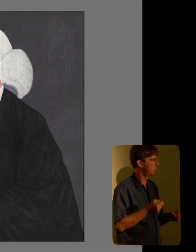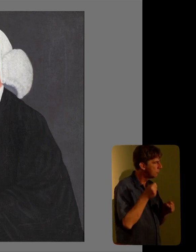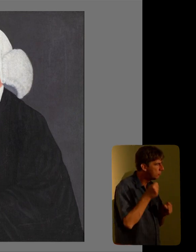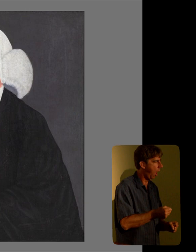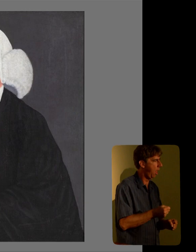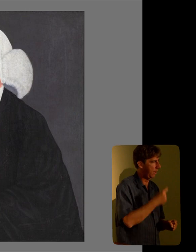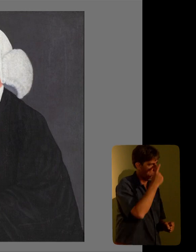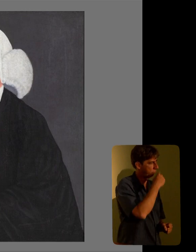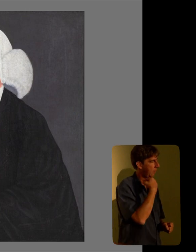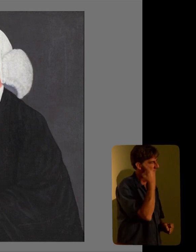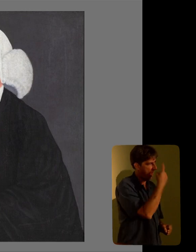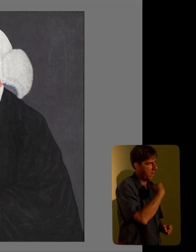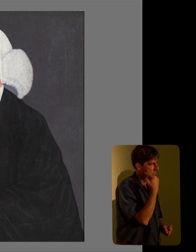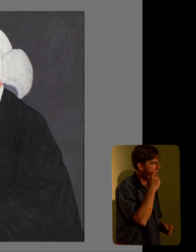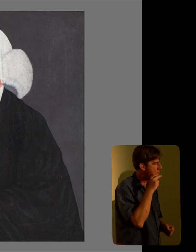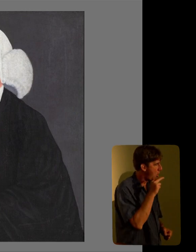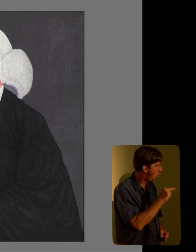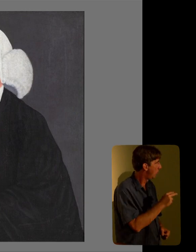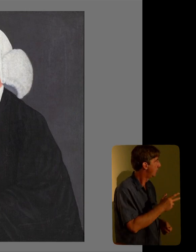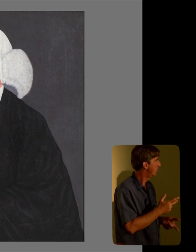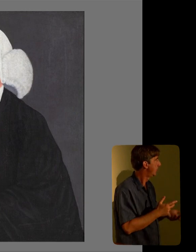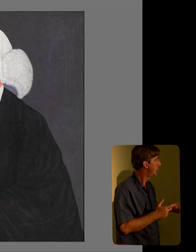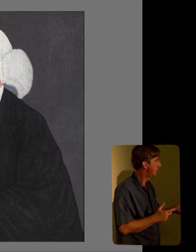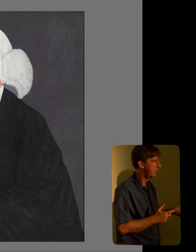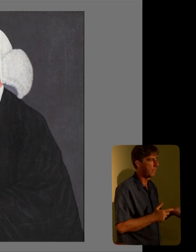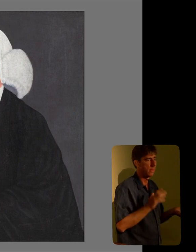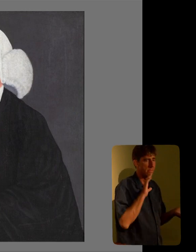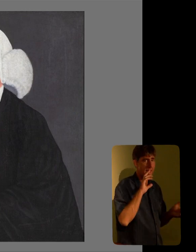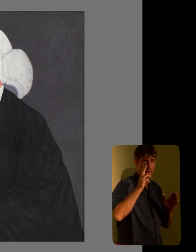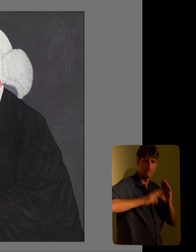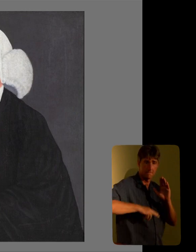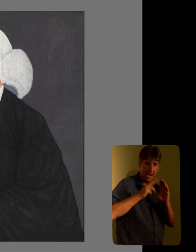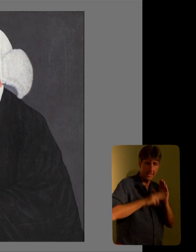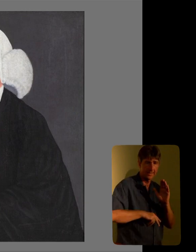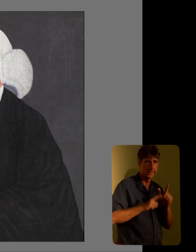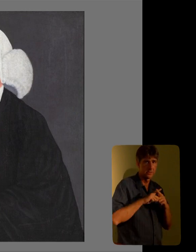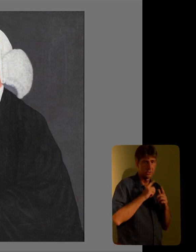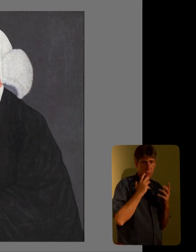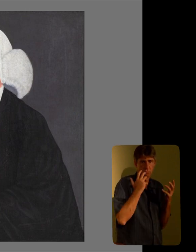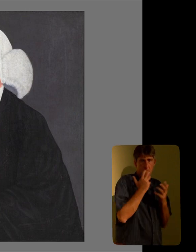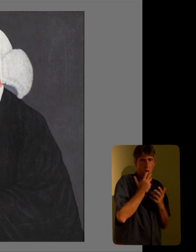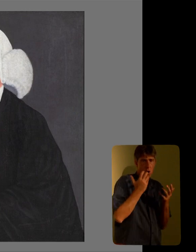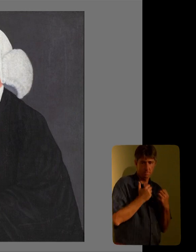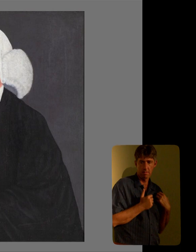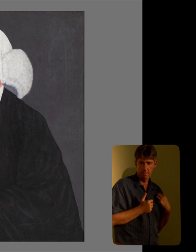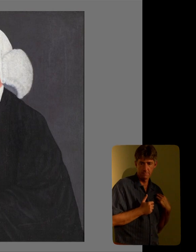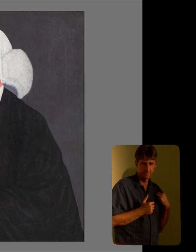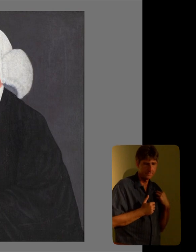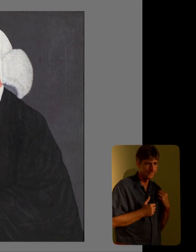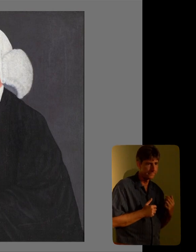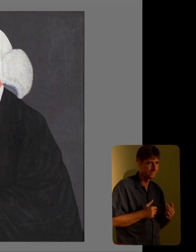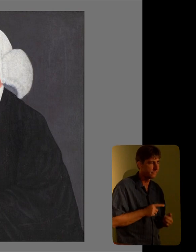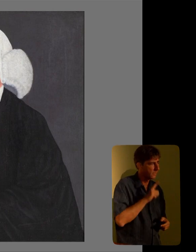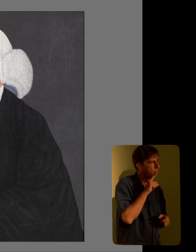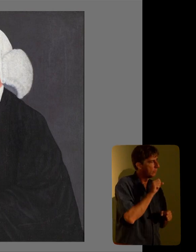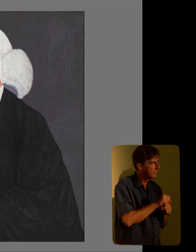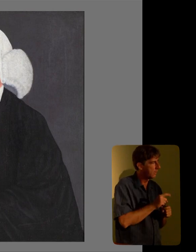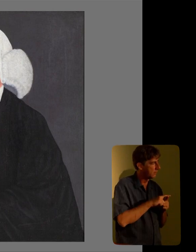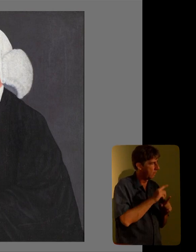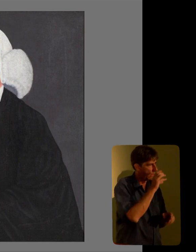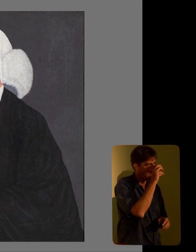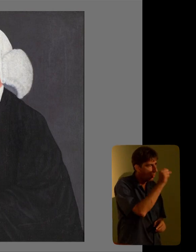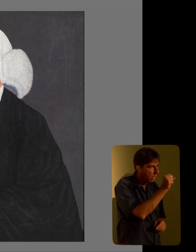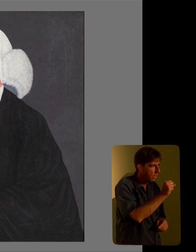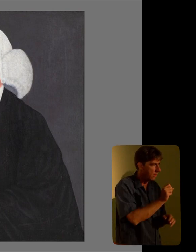the face. This painting is just remarkable in that it really does draw your eye to a very